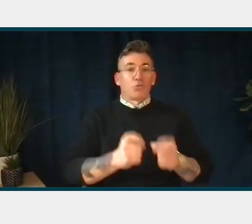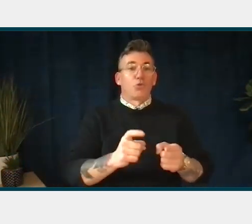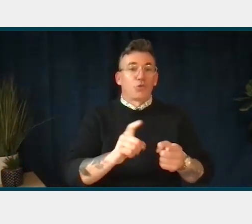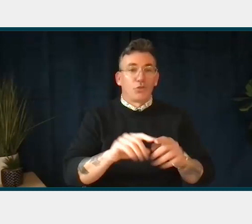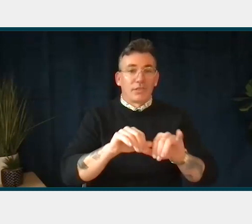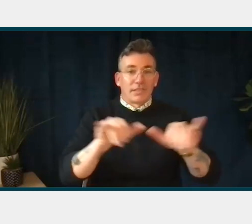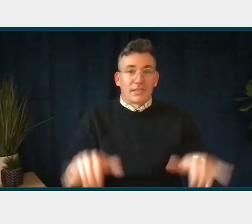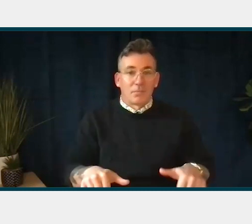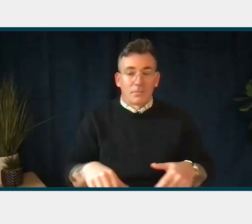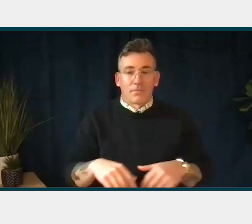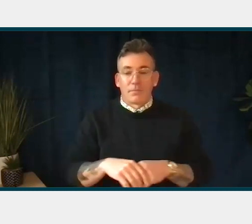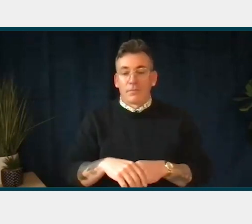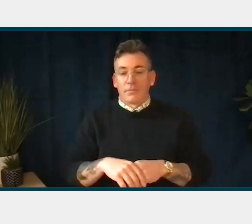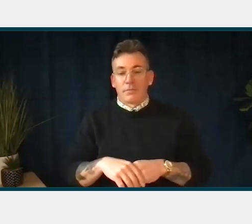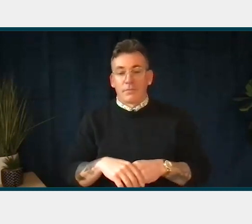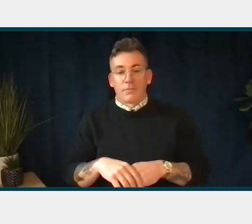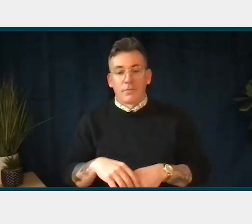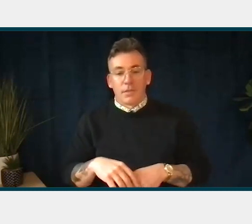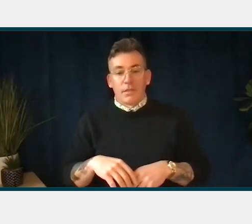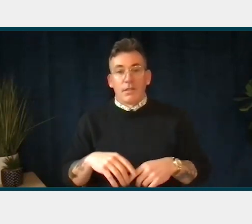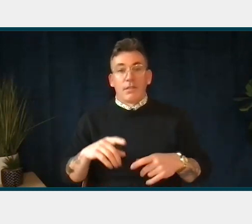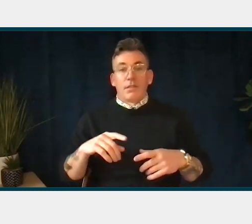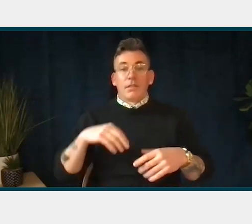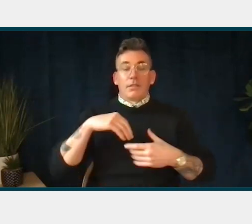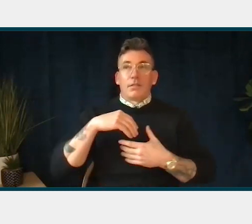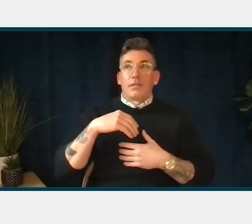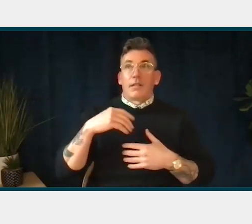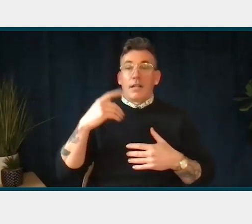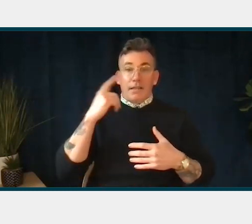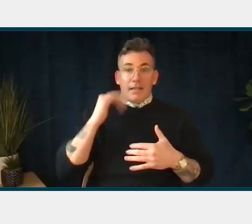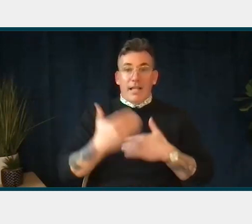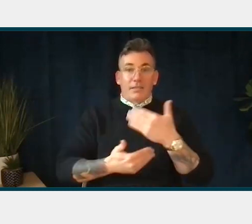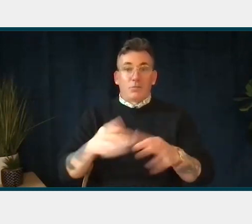We have to start with our internal contributions to the system first.